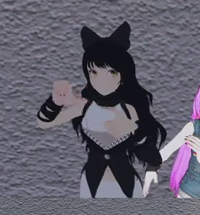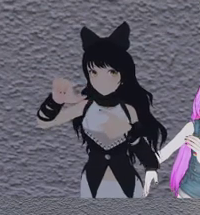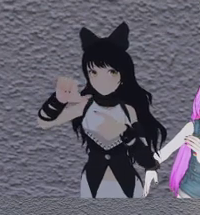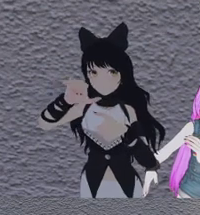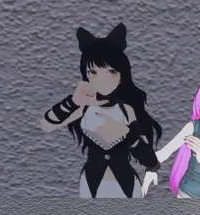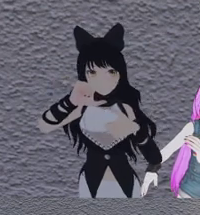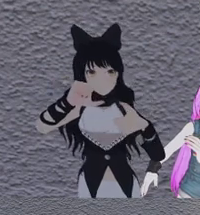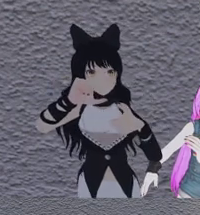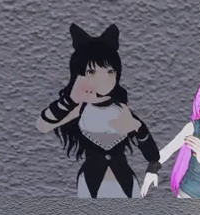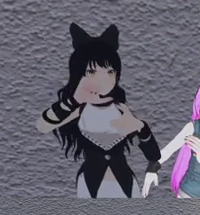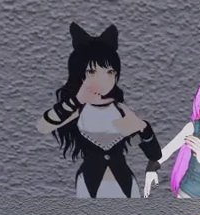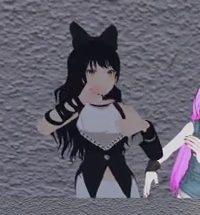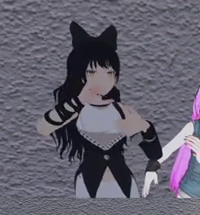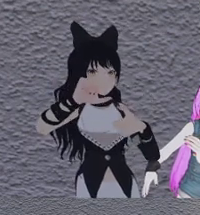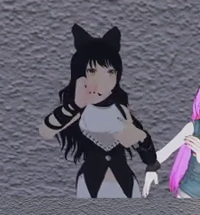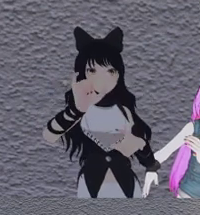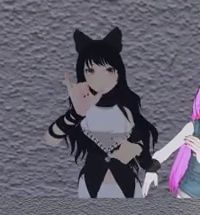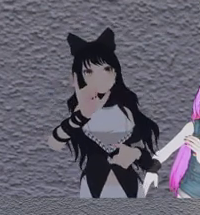Just the same.